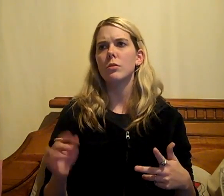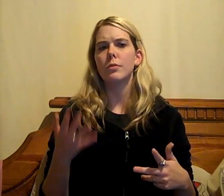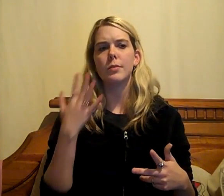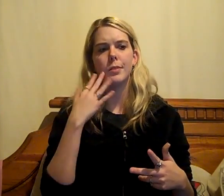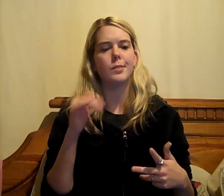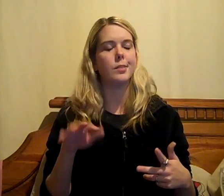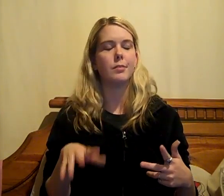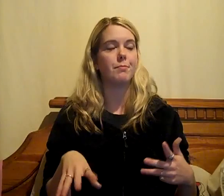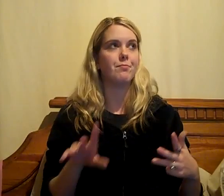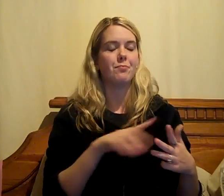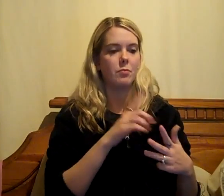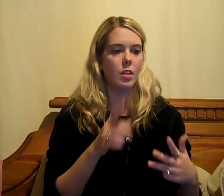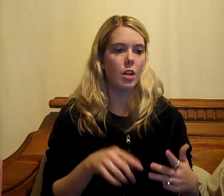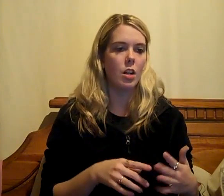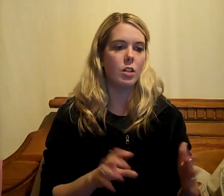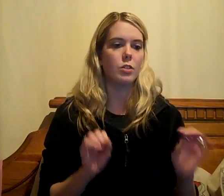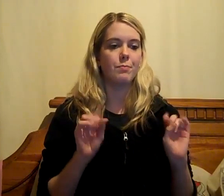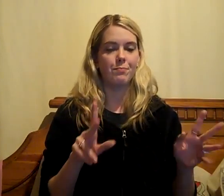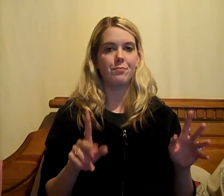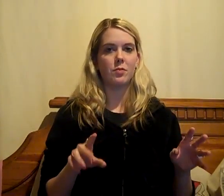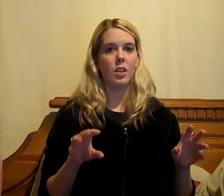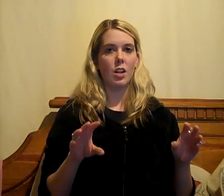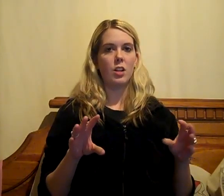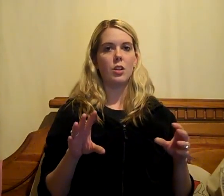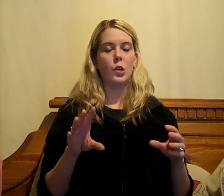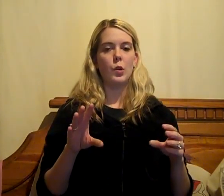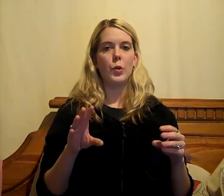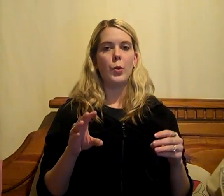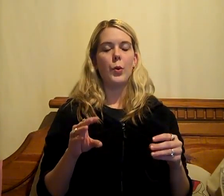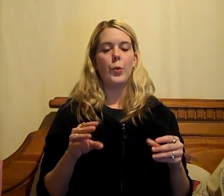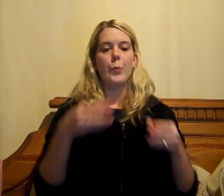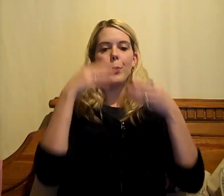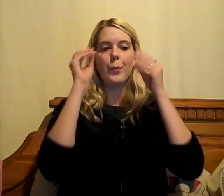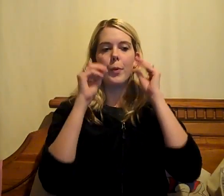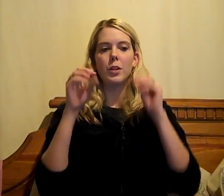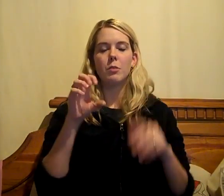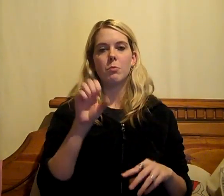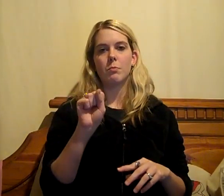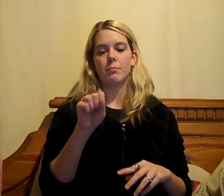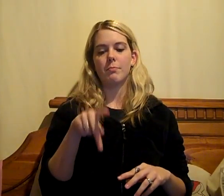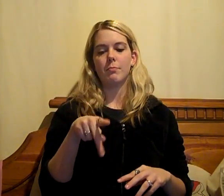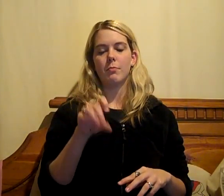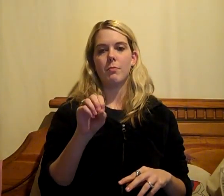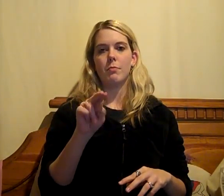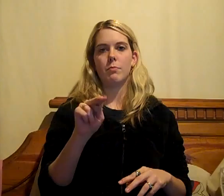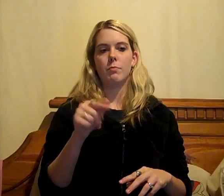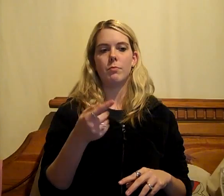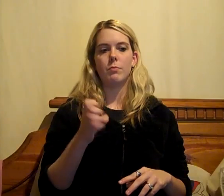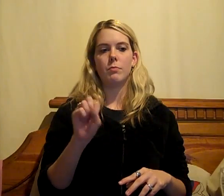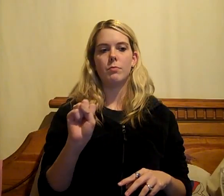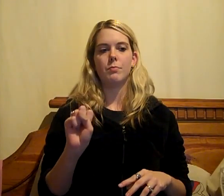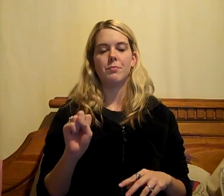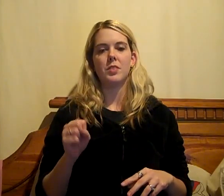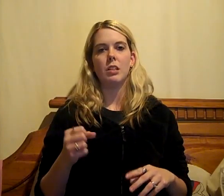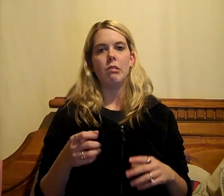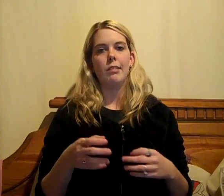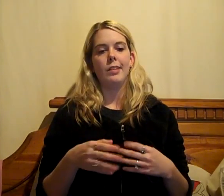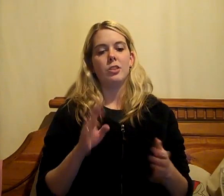is. Okay, makeup wedges, like sponges. I'm just gonna rip them in half. This is like a package from the dollar store. So I